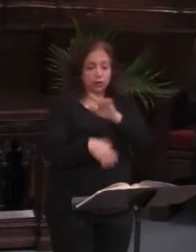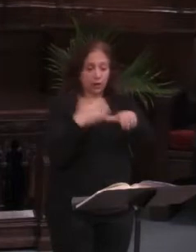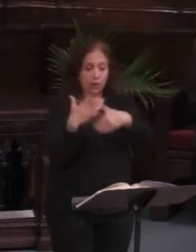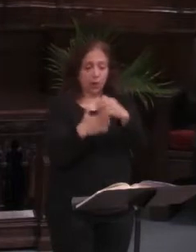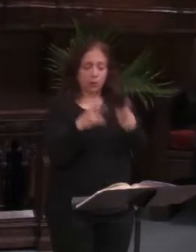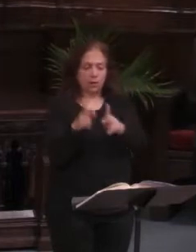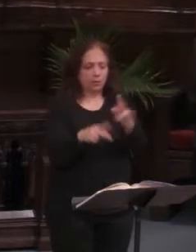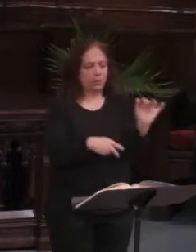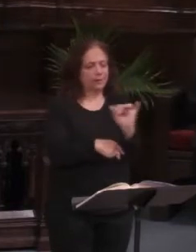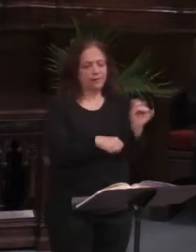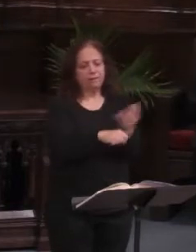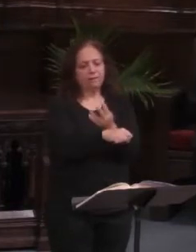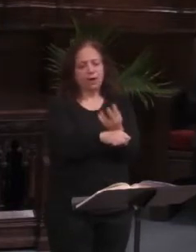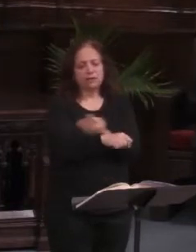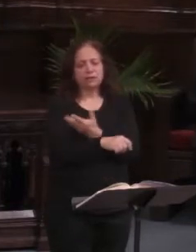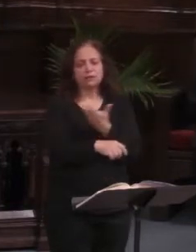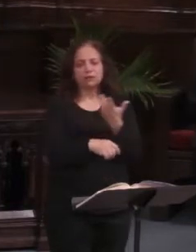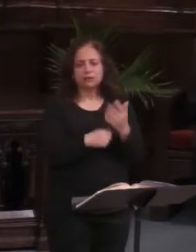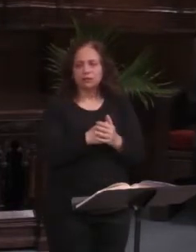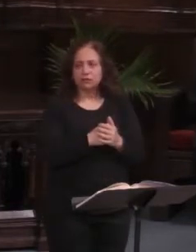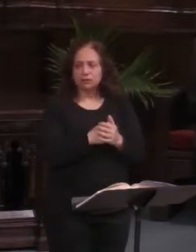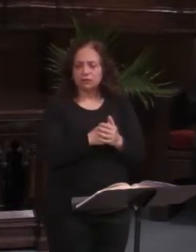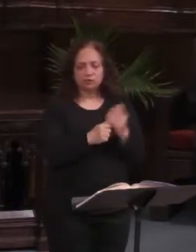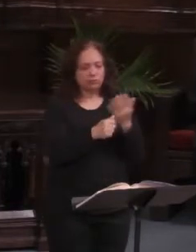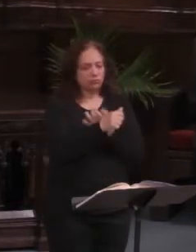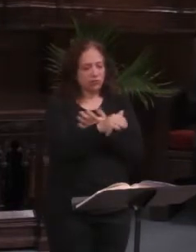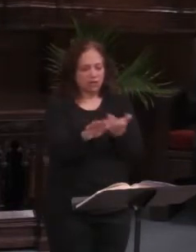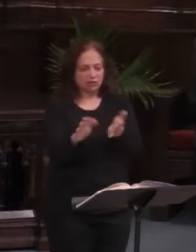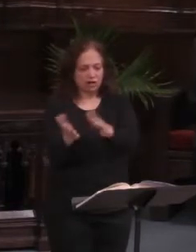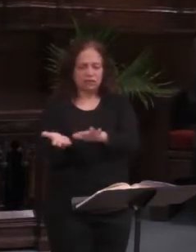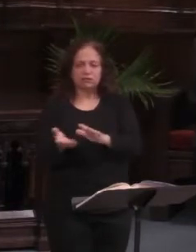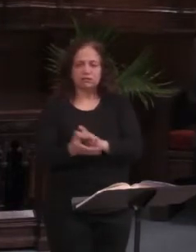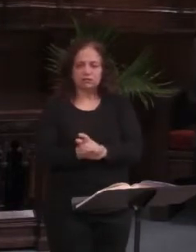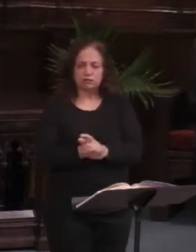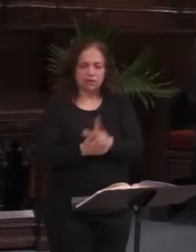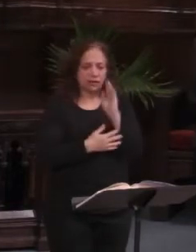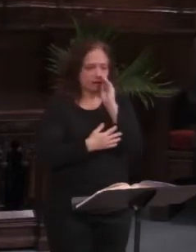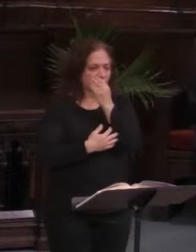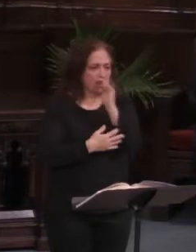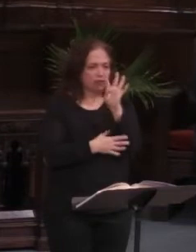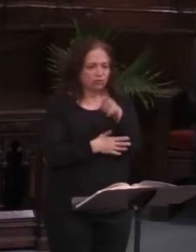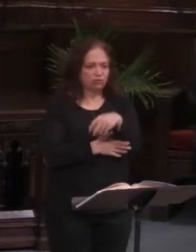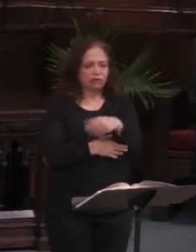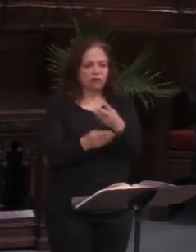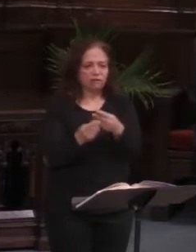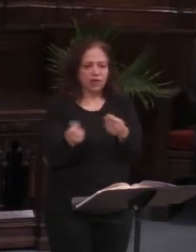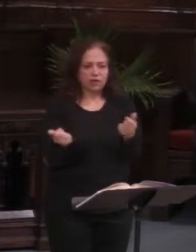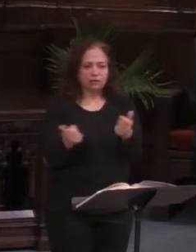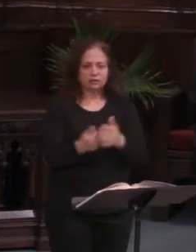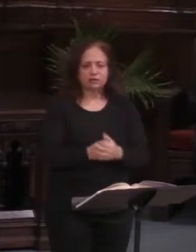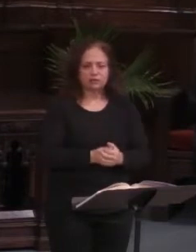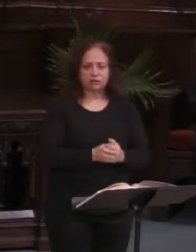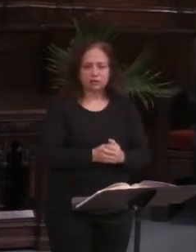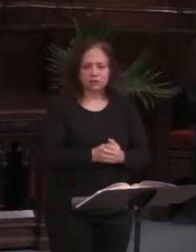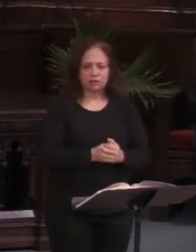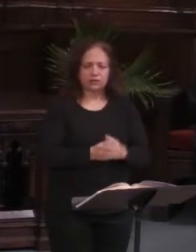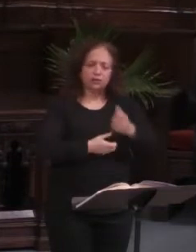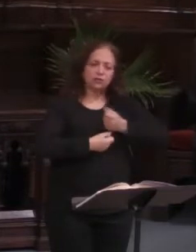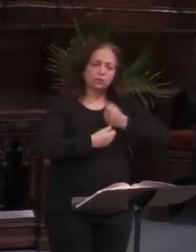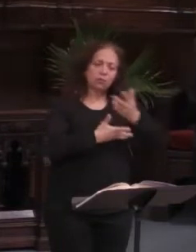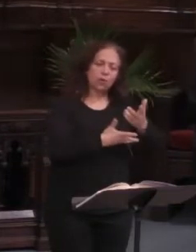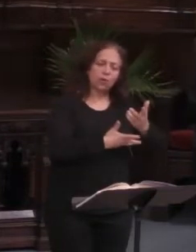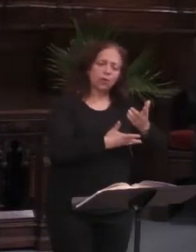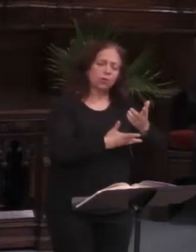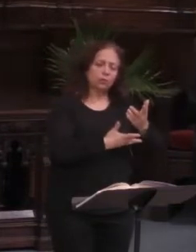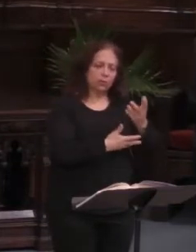are grass. Grass withers, the flowers fade. It's a poem in which